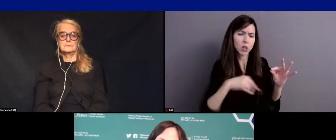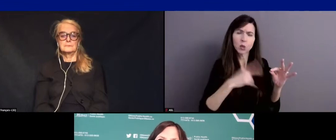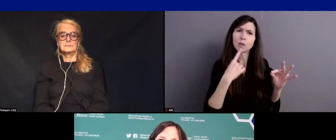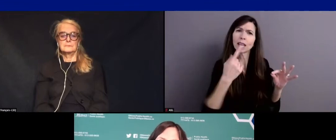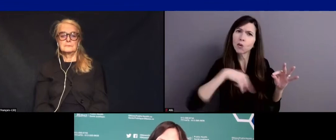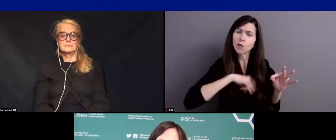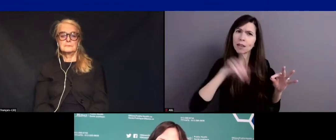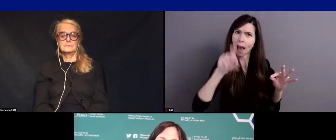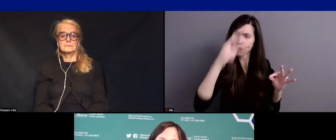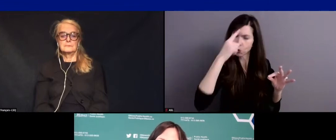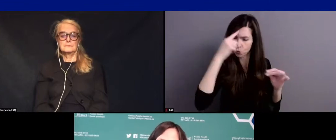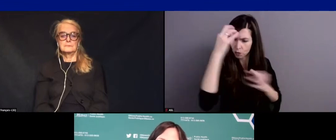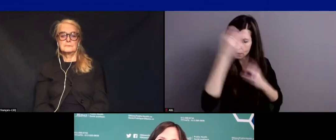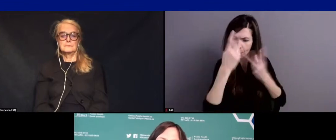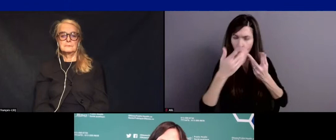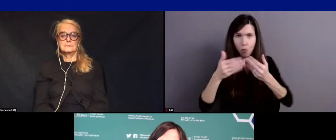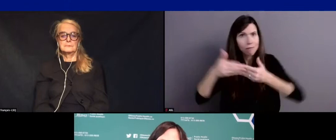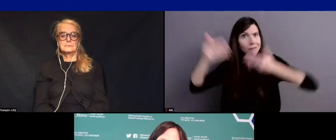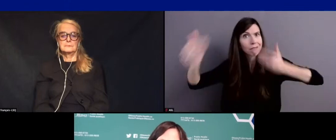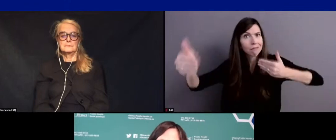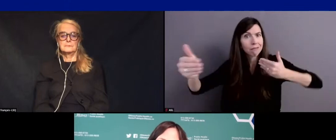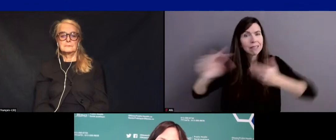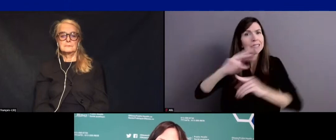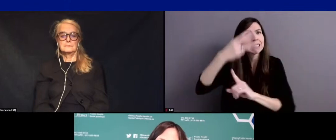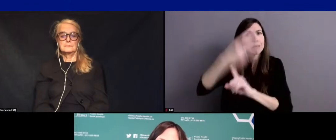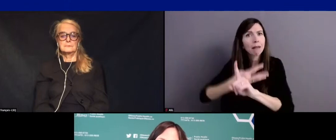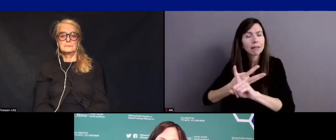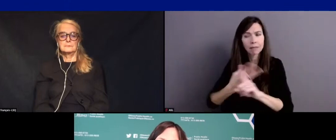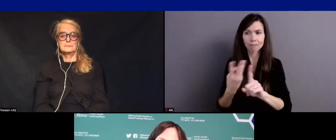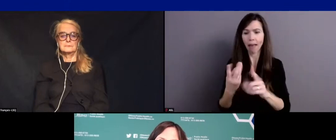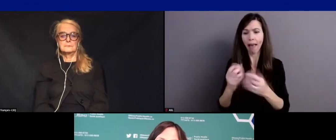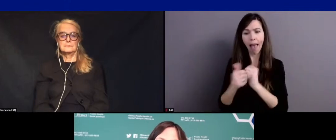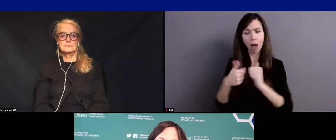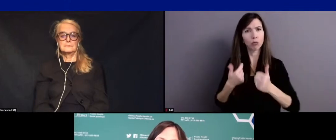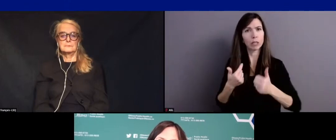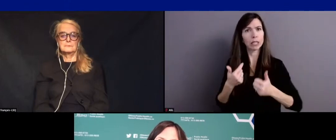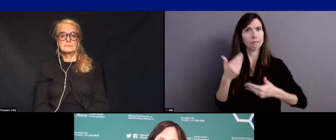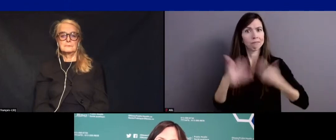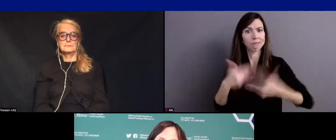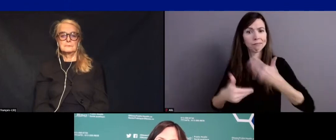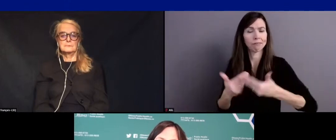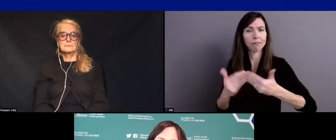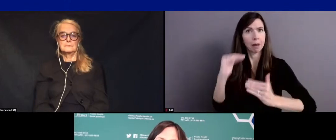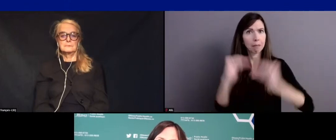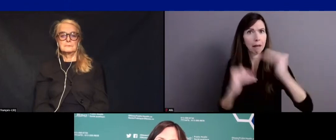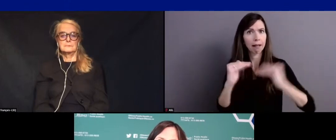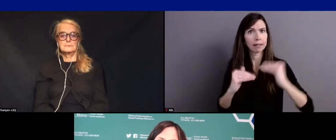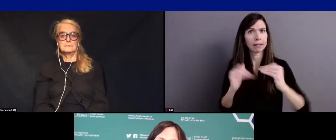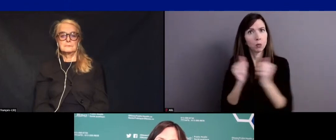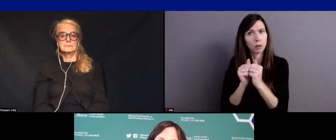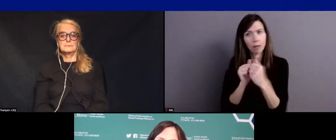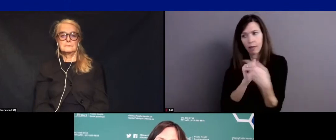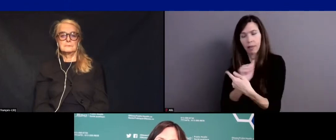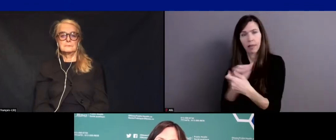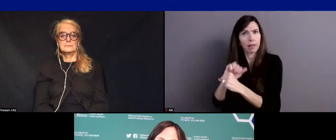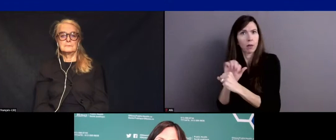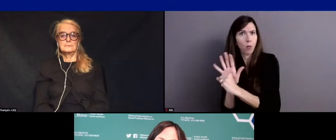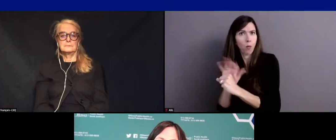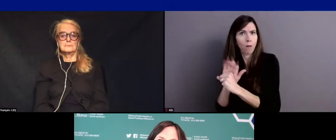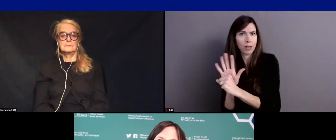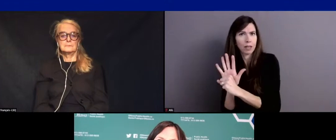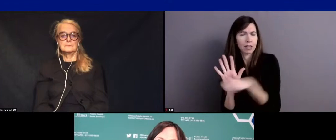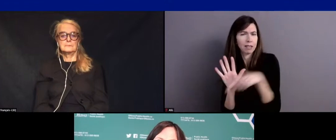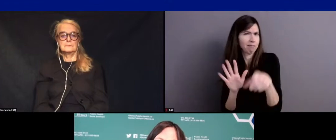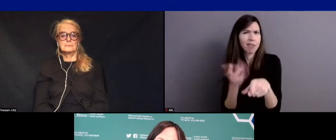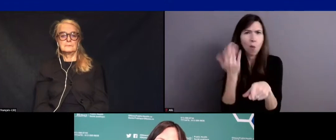over, the next 6 months. What does that actually look like? Just curious about, why you raised that 6 month